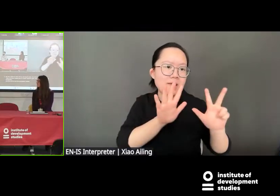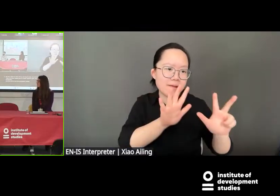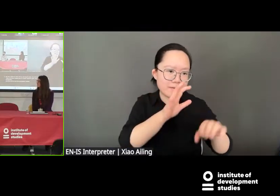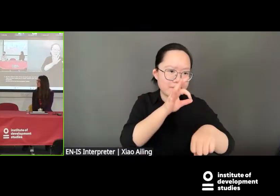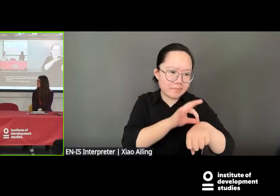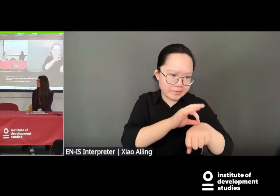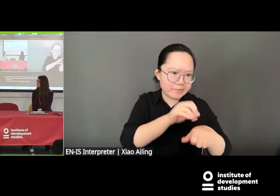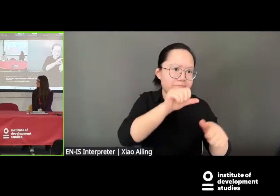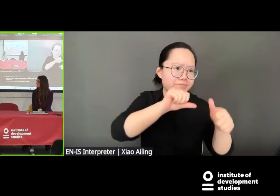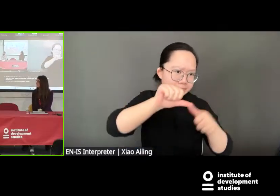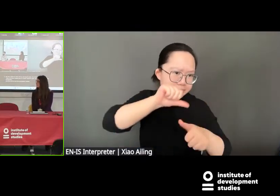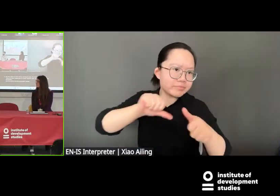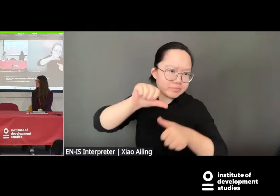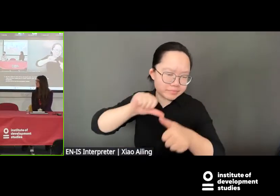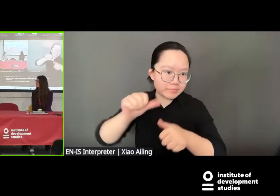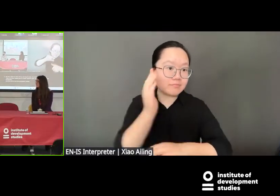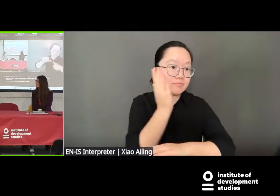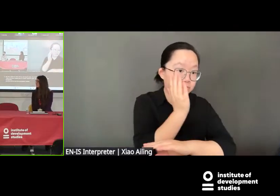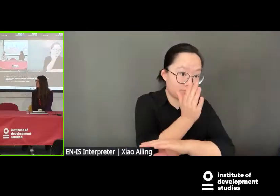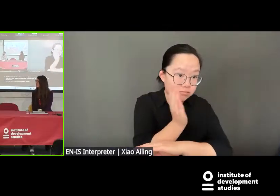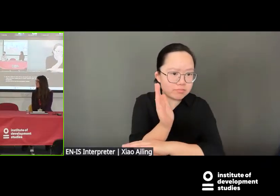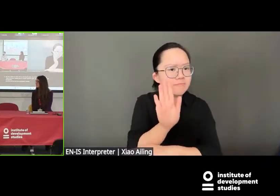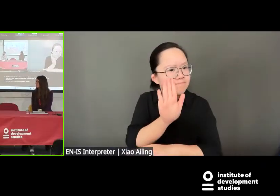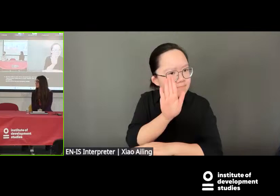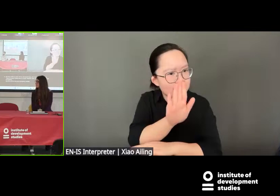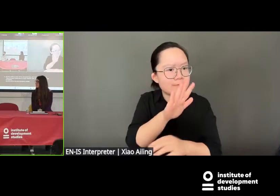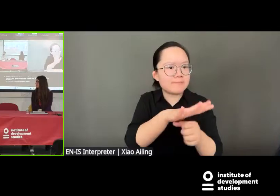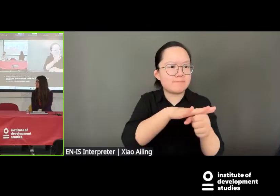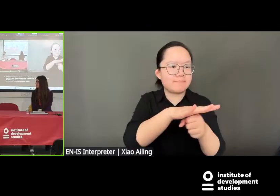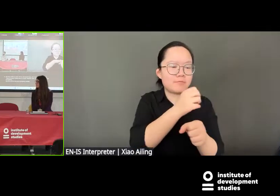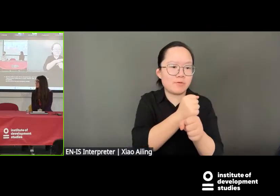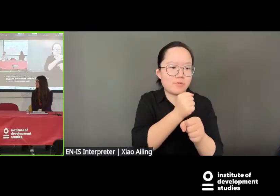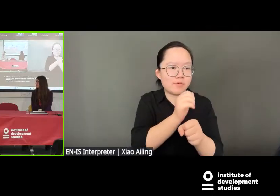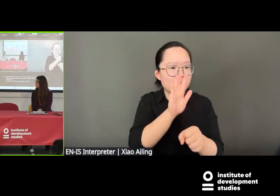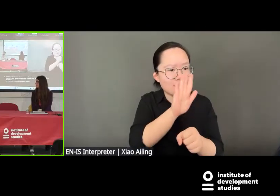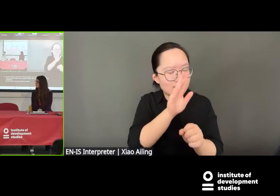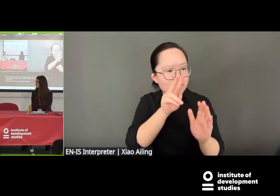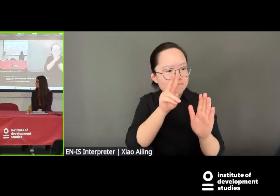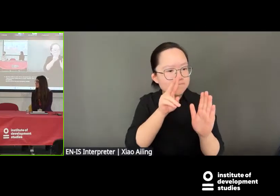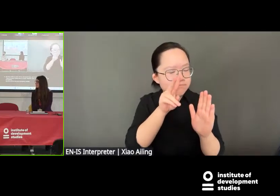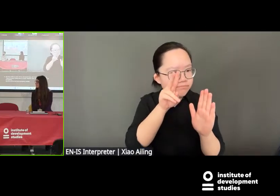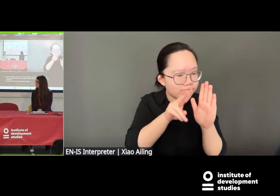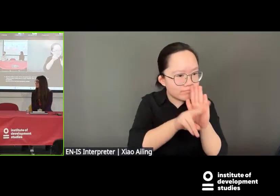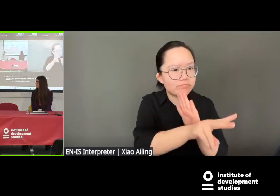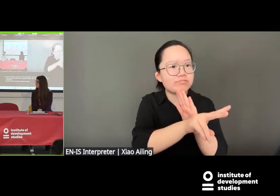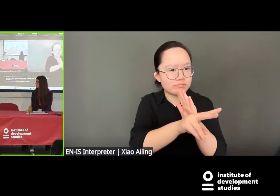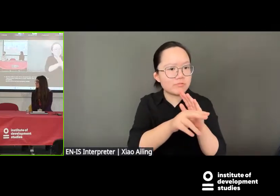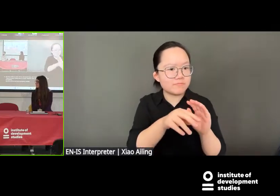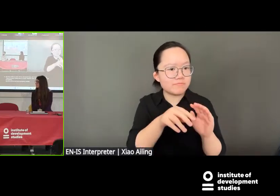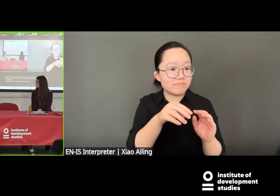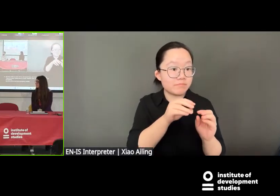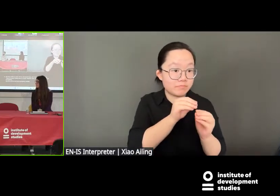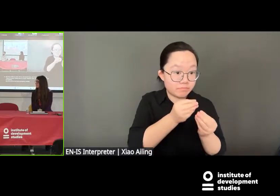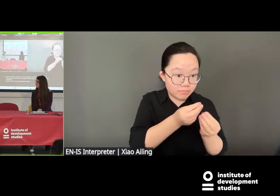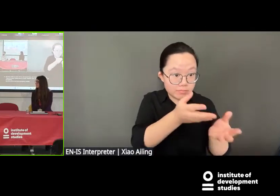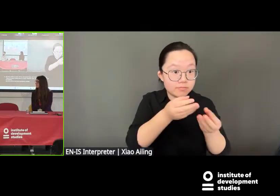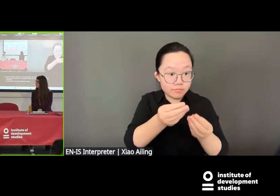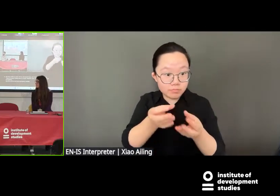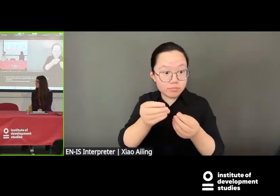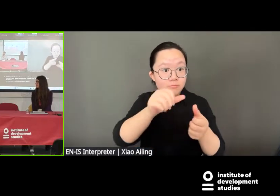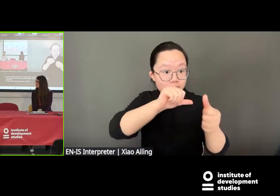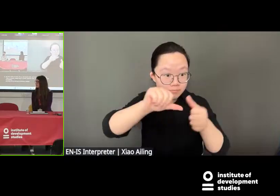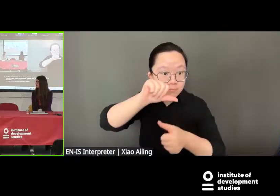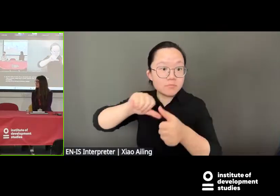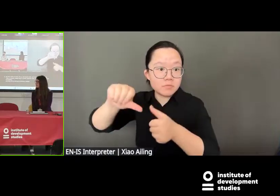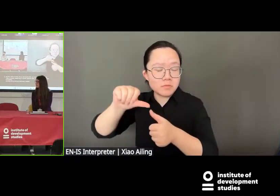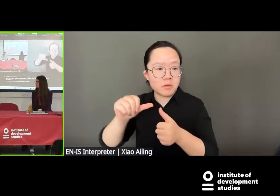there's also then an opportunity for discussion in the room and those of you online. If those of you online have questions or comment, please